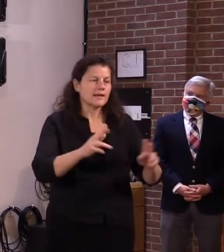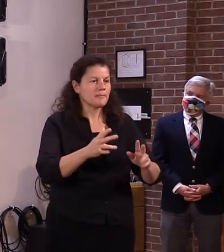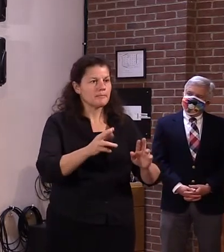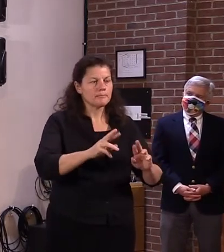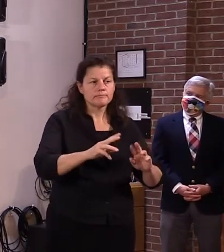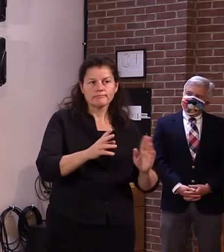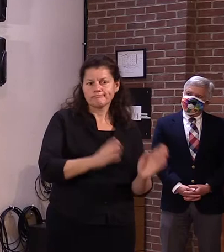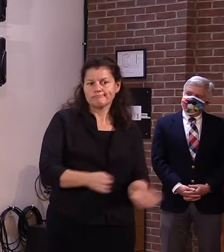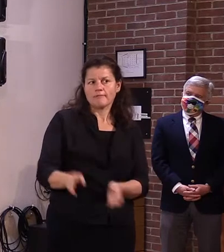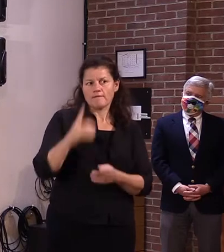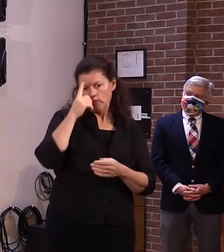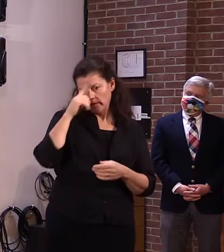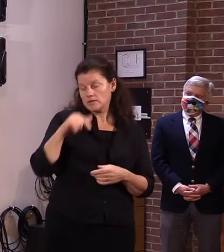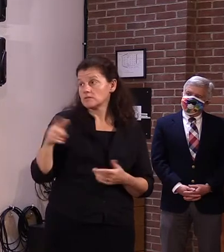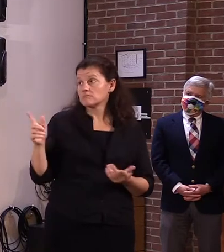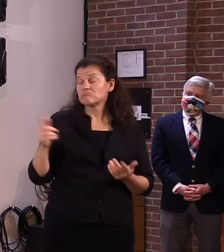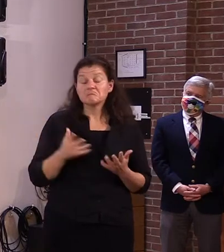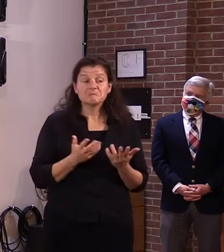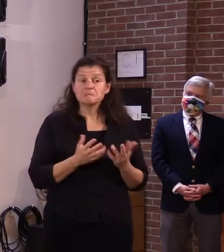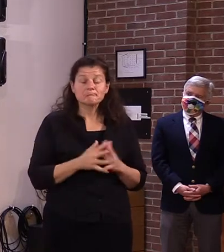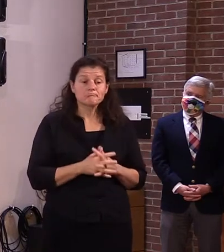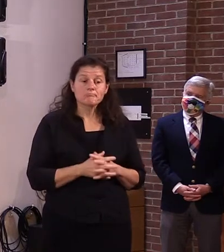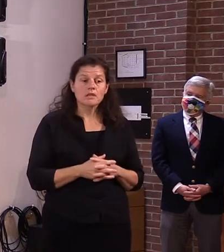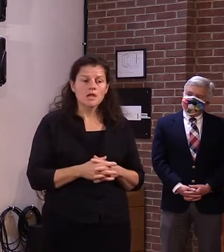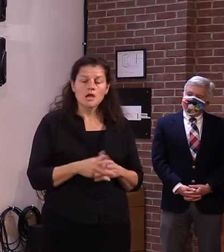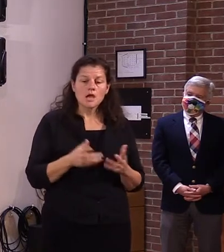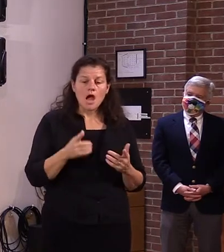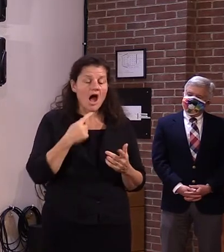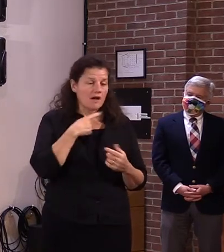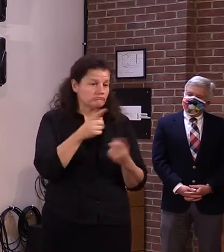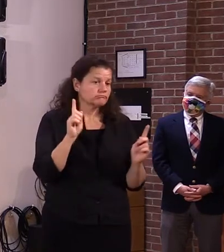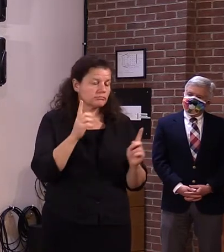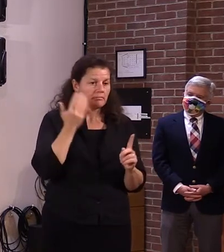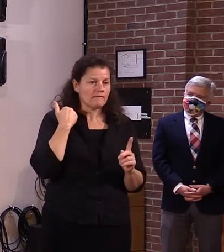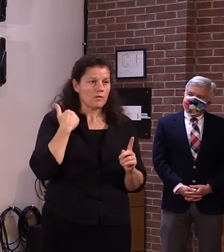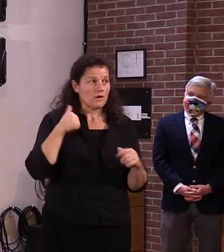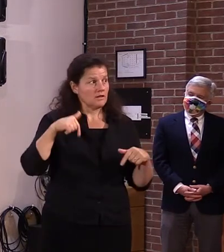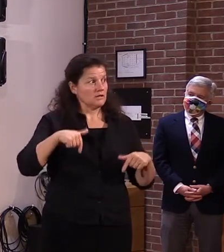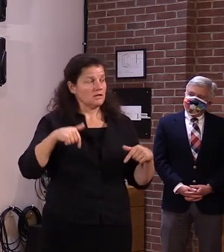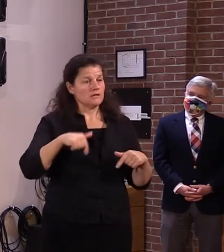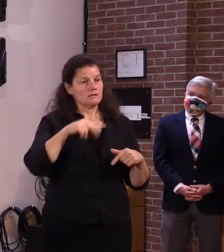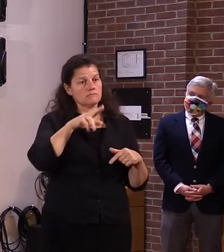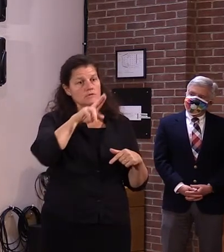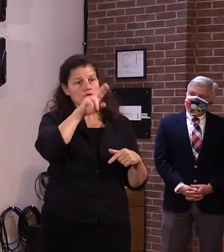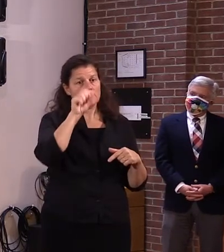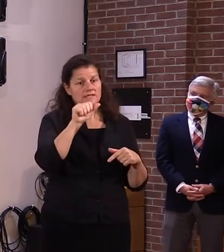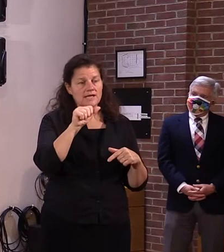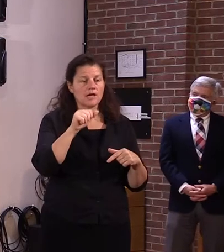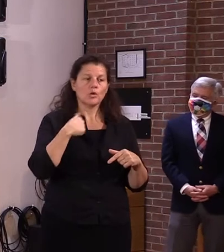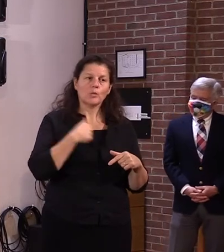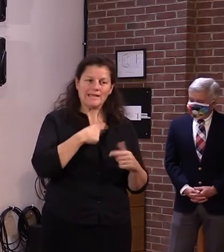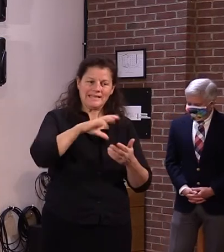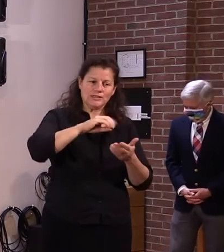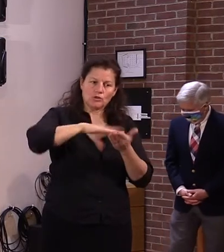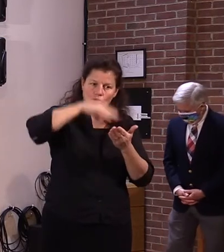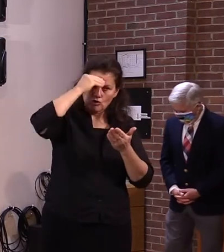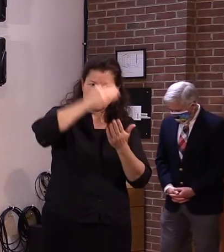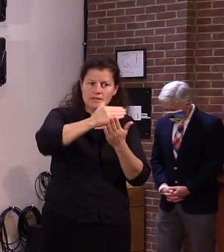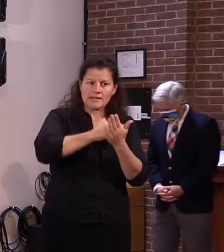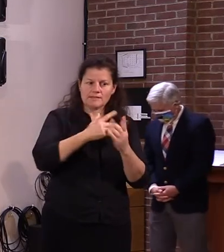would be, much like I've said previously, is the nation at large needs to learn a lesson from